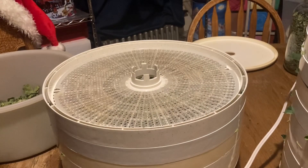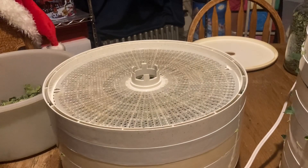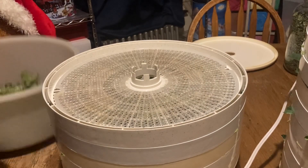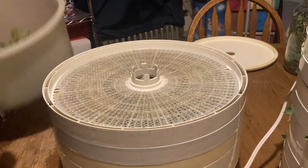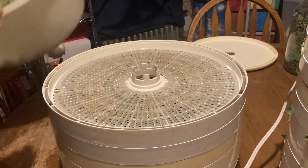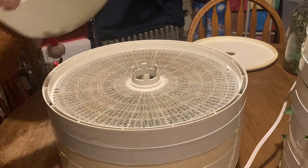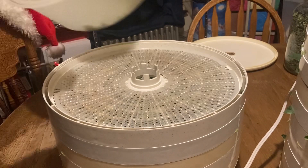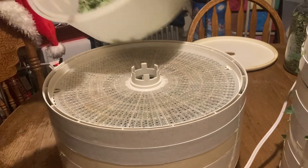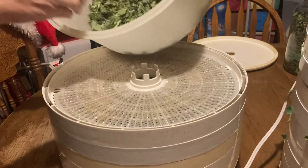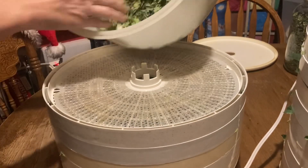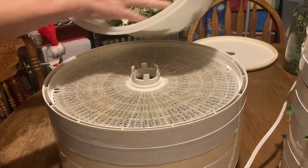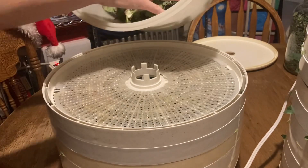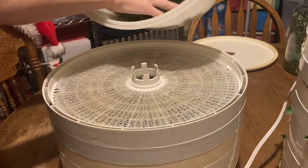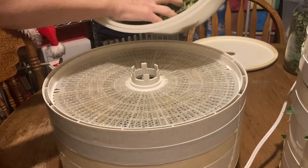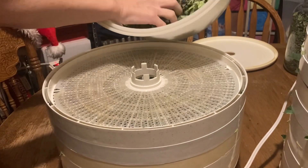again.